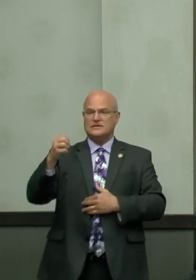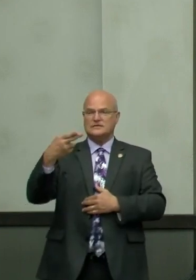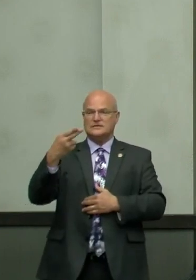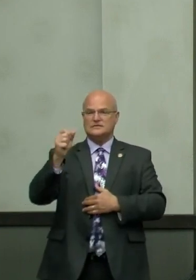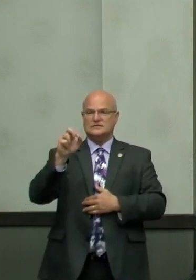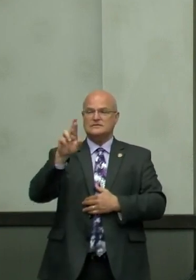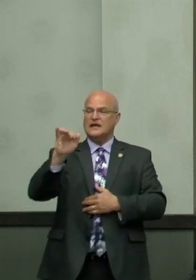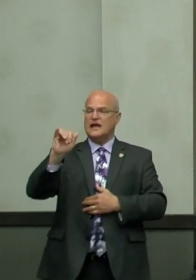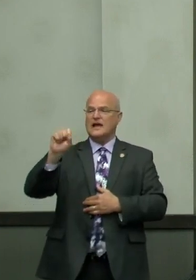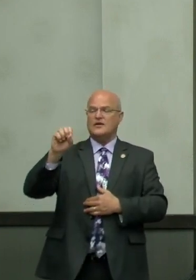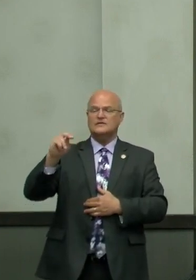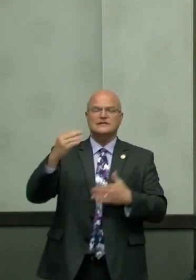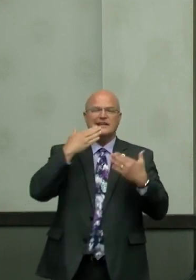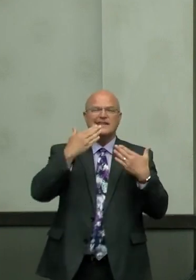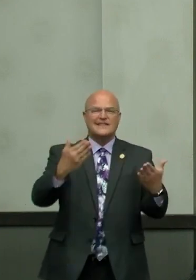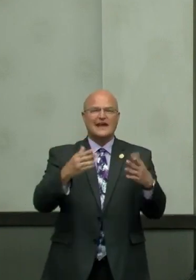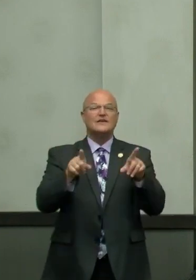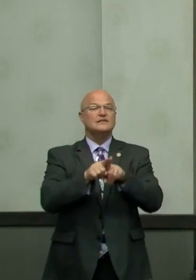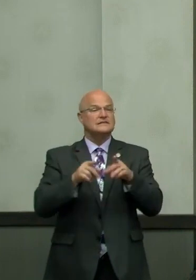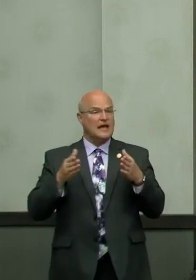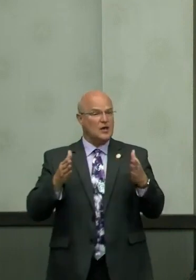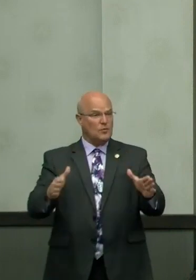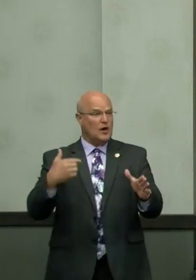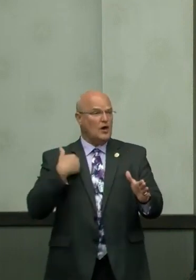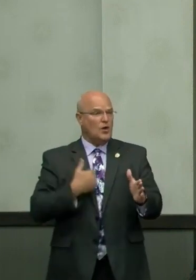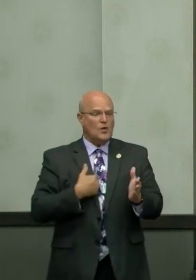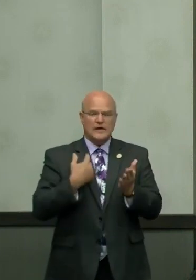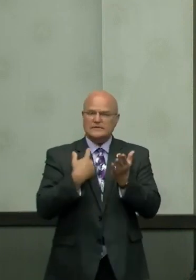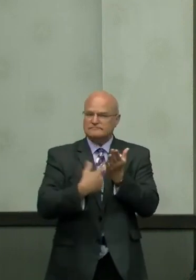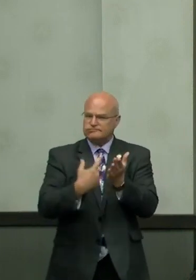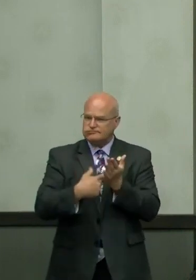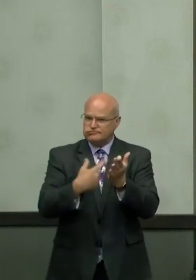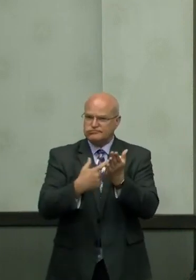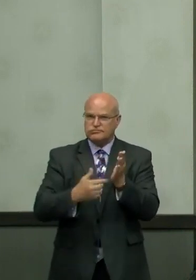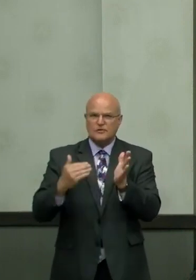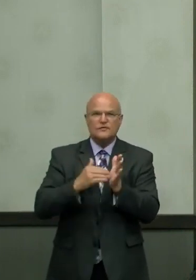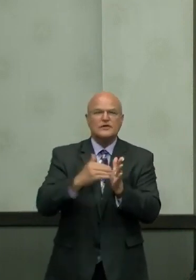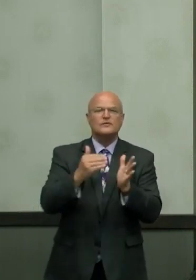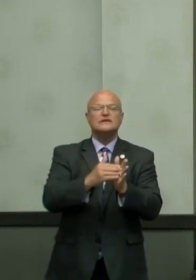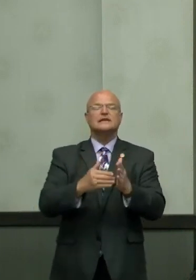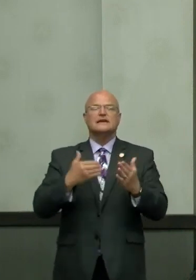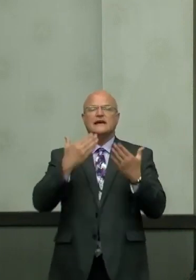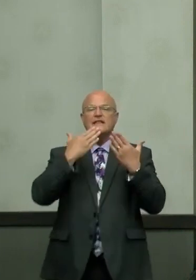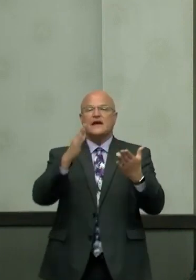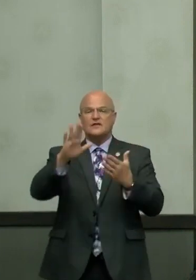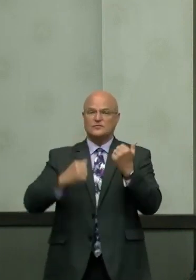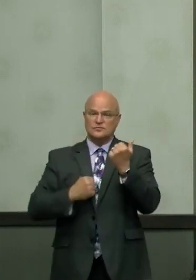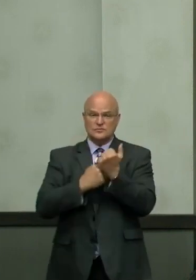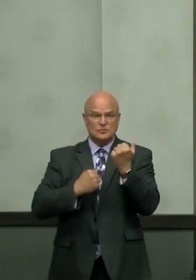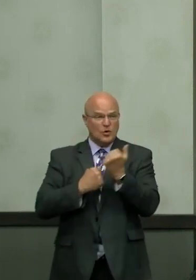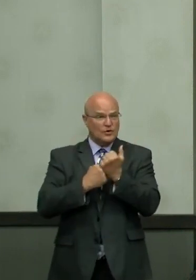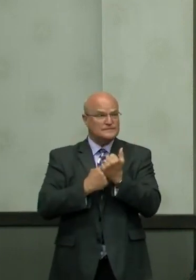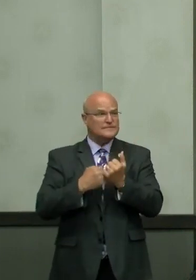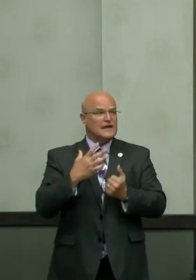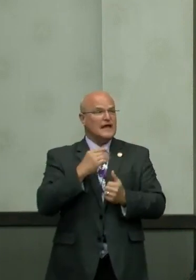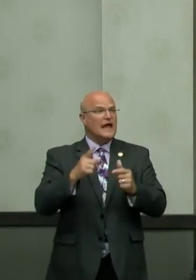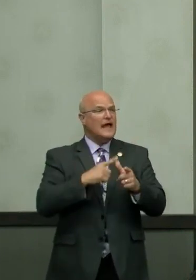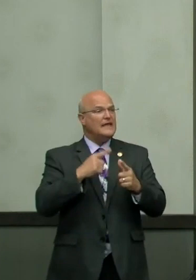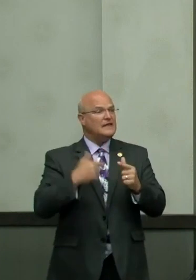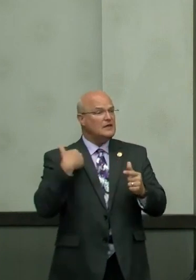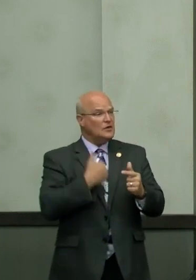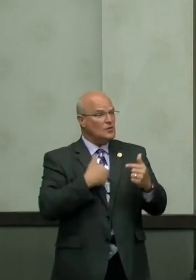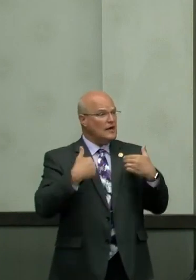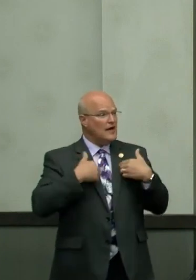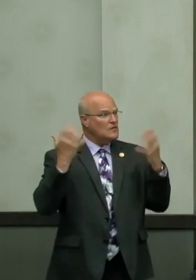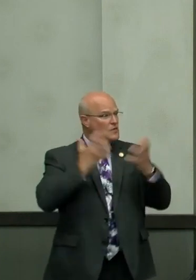you for, in the same way, we've talked frequently. Thank you for your support. And then we have